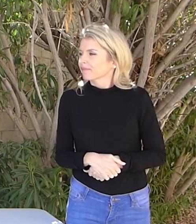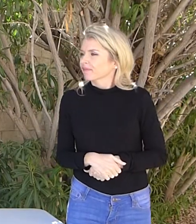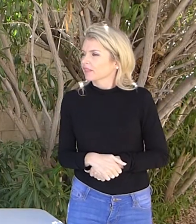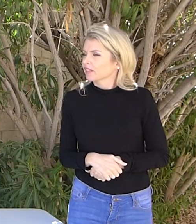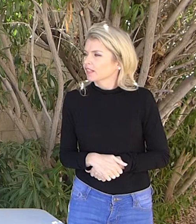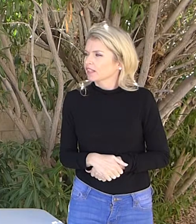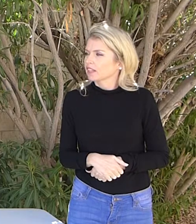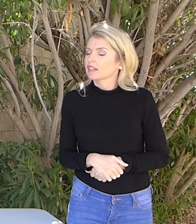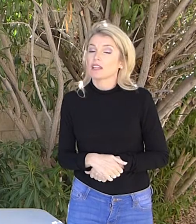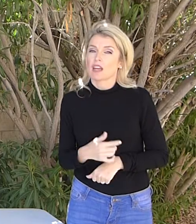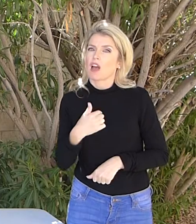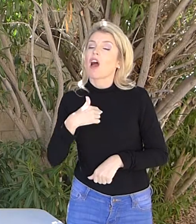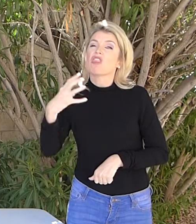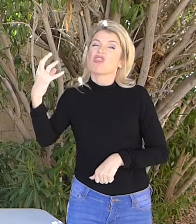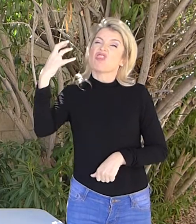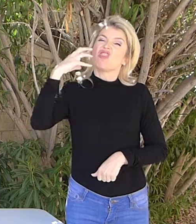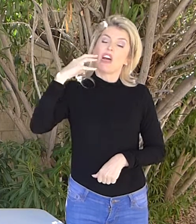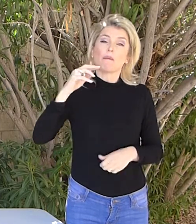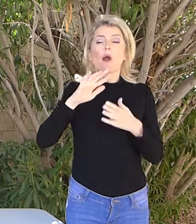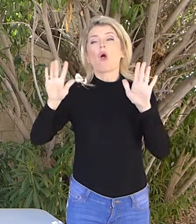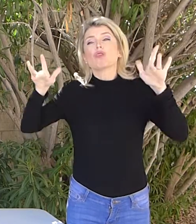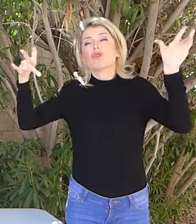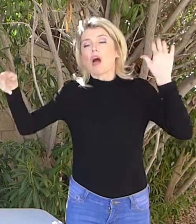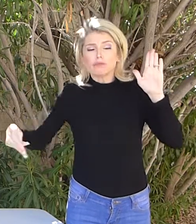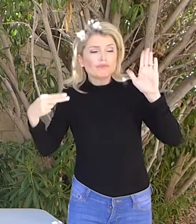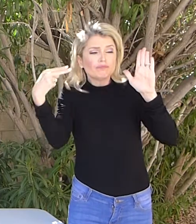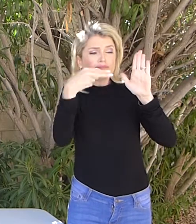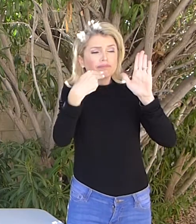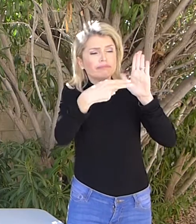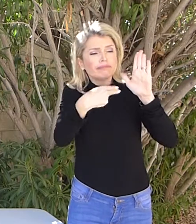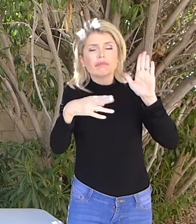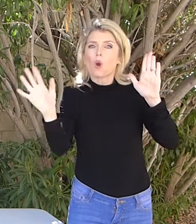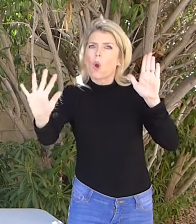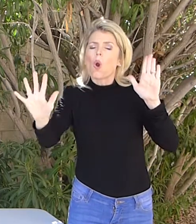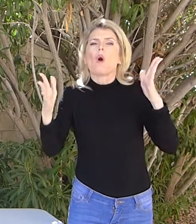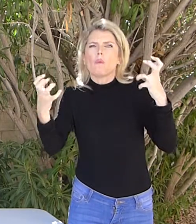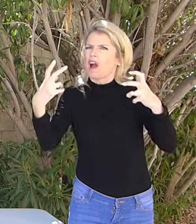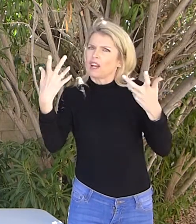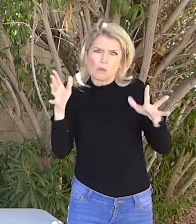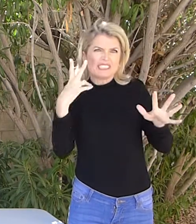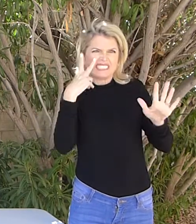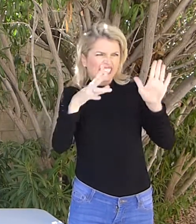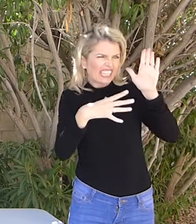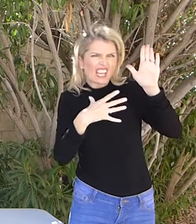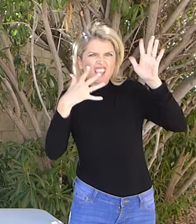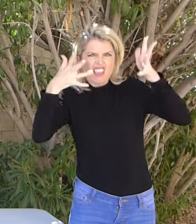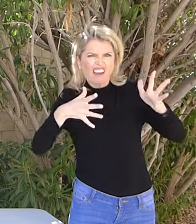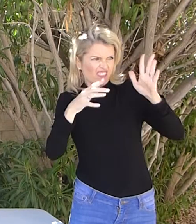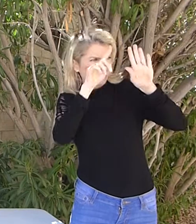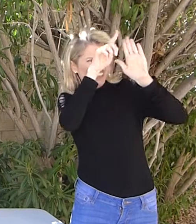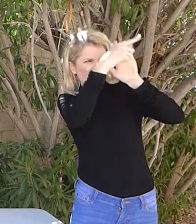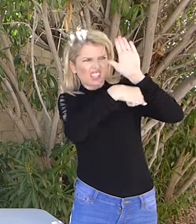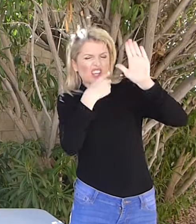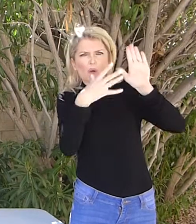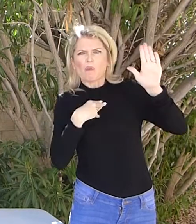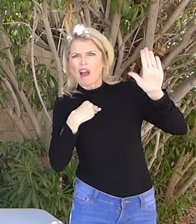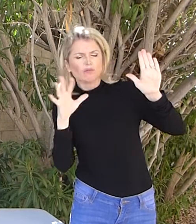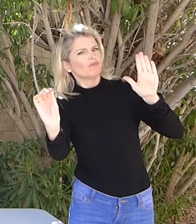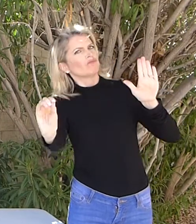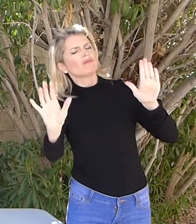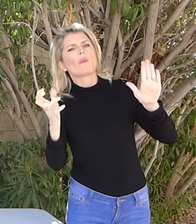I'm putting it on very thick. I don't want to see the white underneath. When I'm finished, I want it to be fully